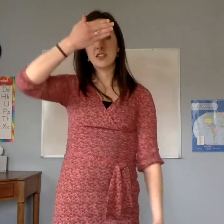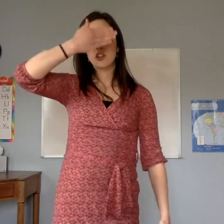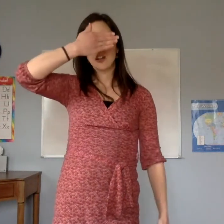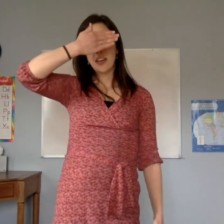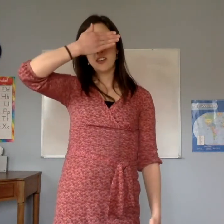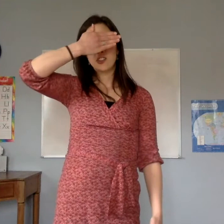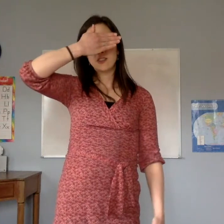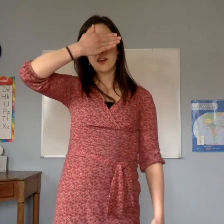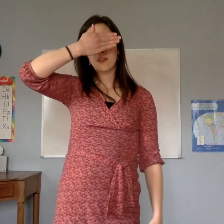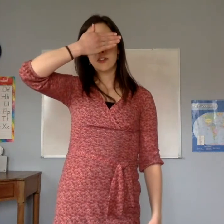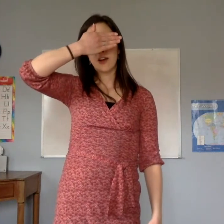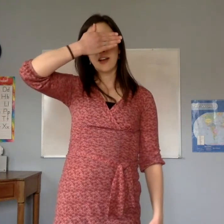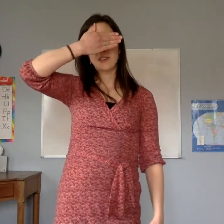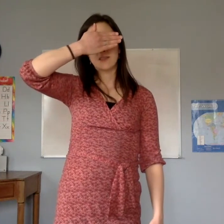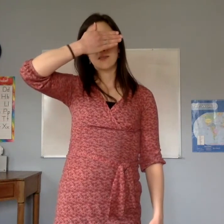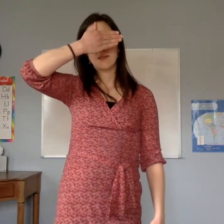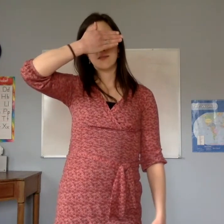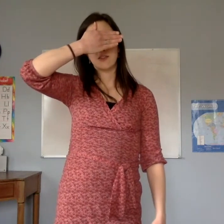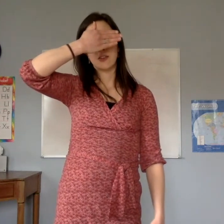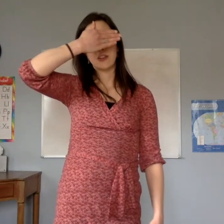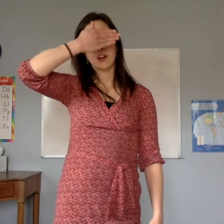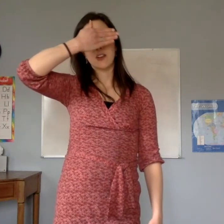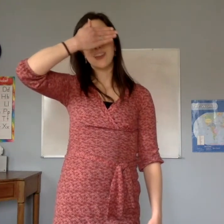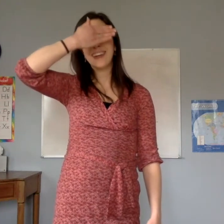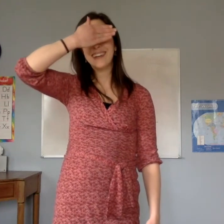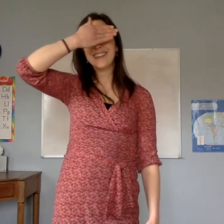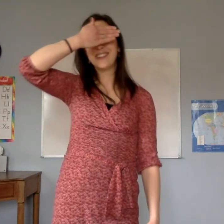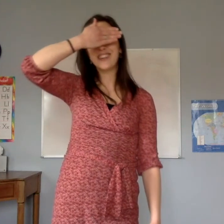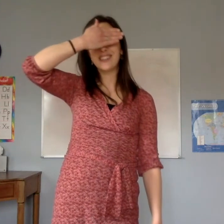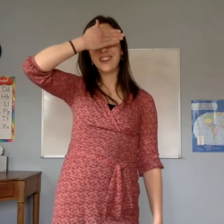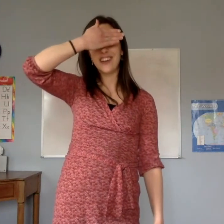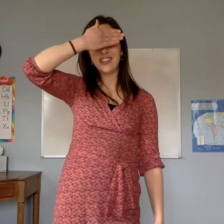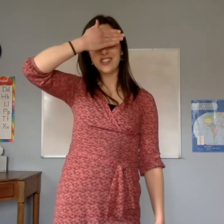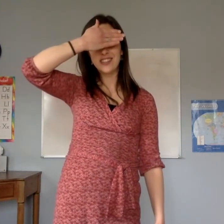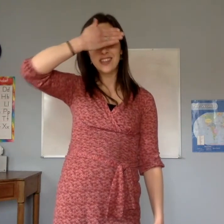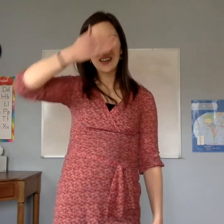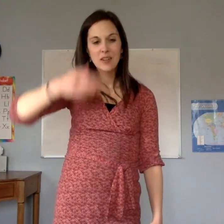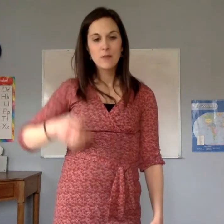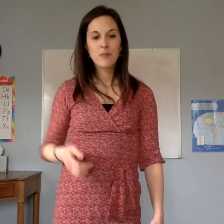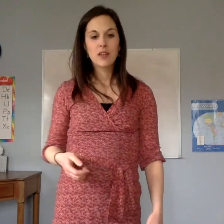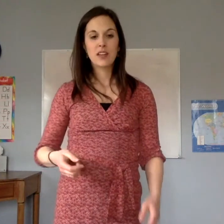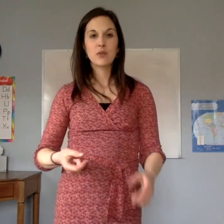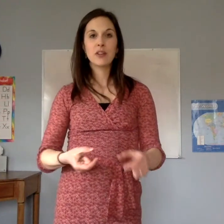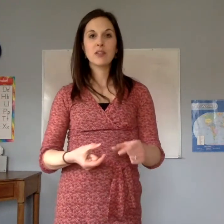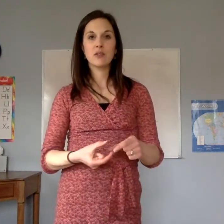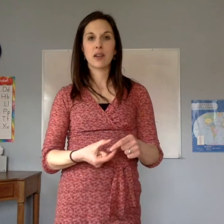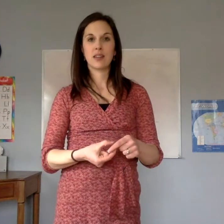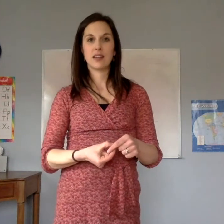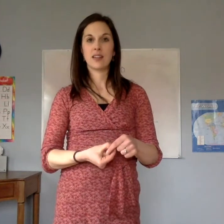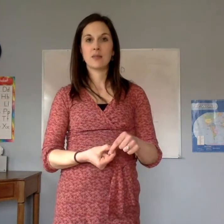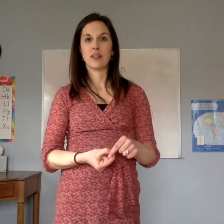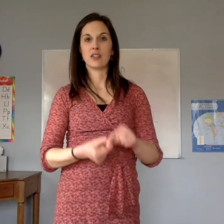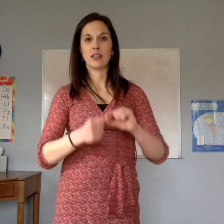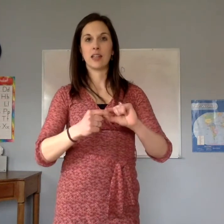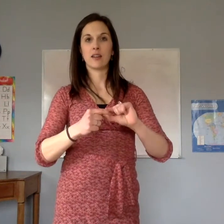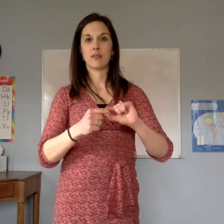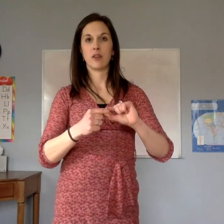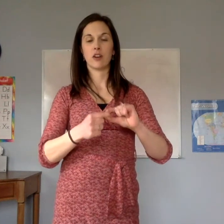Dark Ages, cover your eyes. You're in the dark. Greek Dark Ages. Israel's United Kingdom, I just link